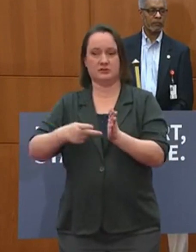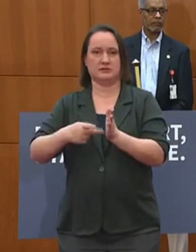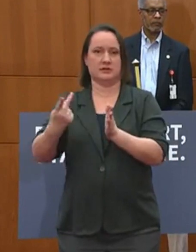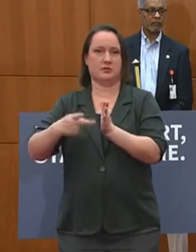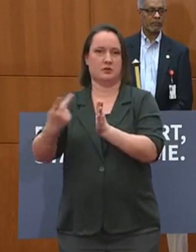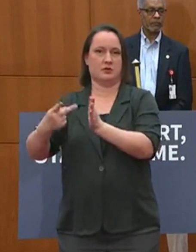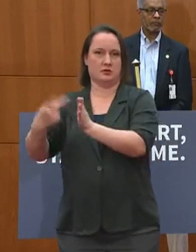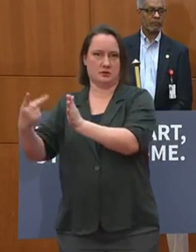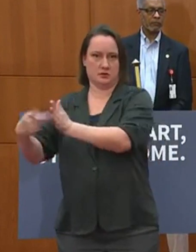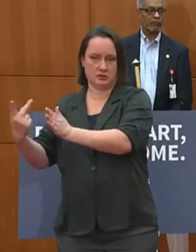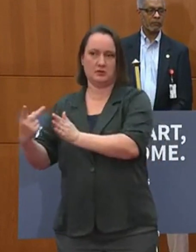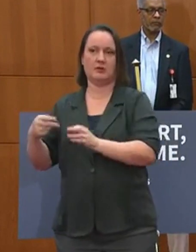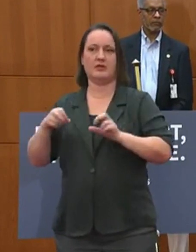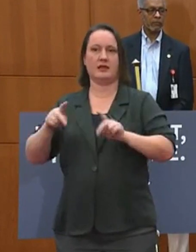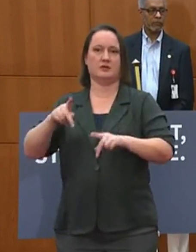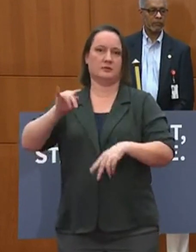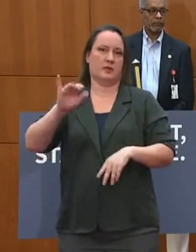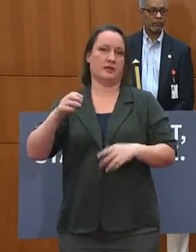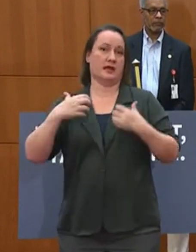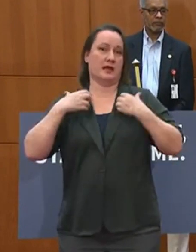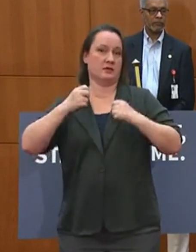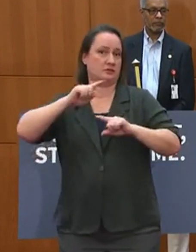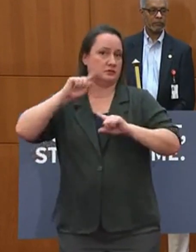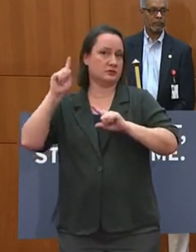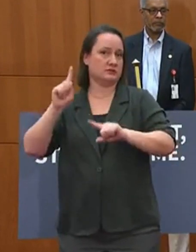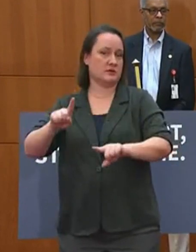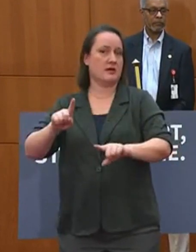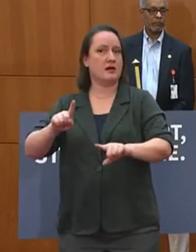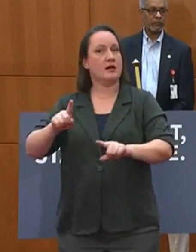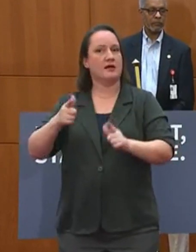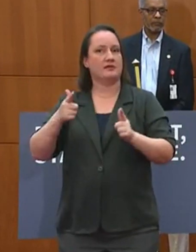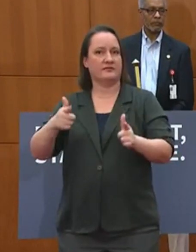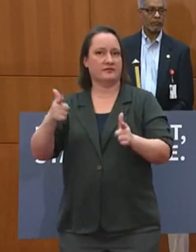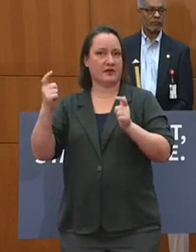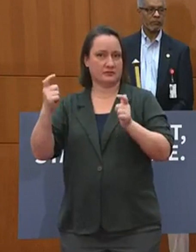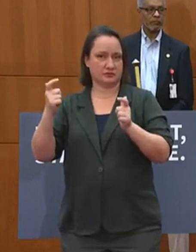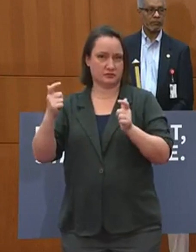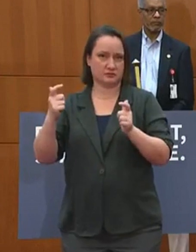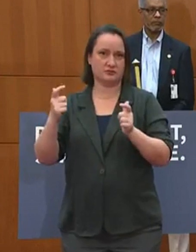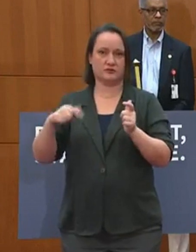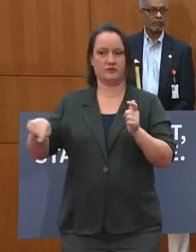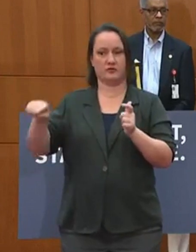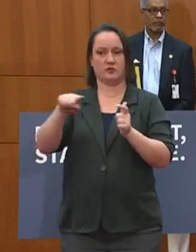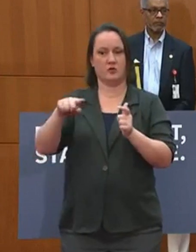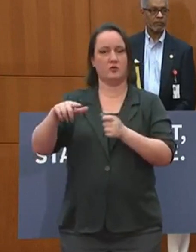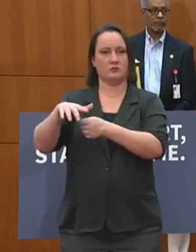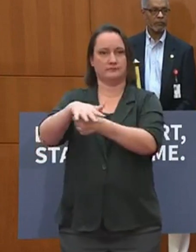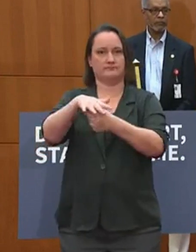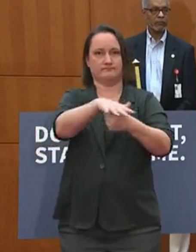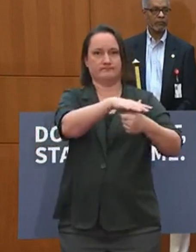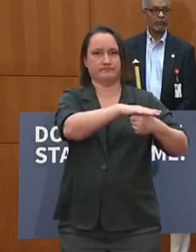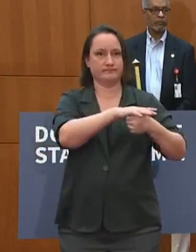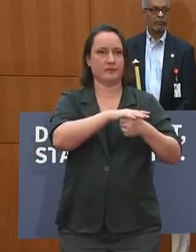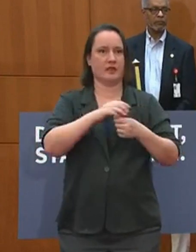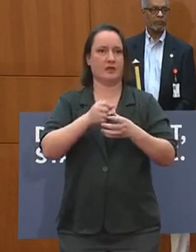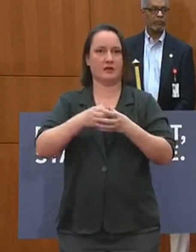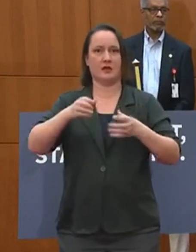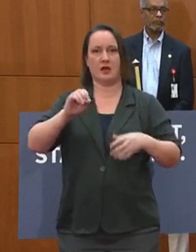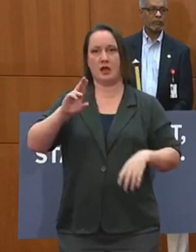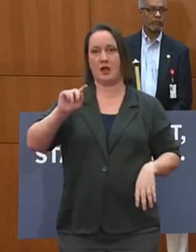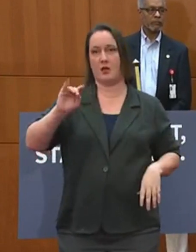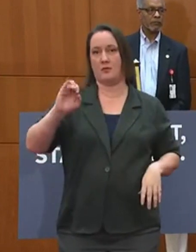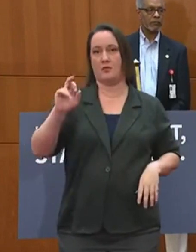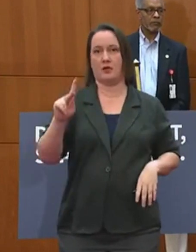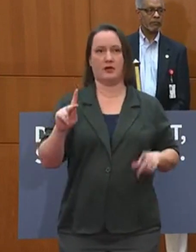in a day allows public health to respond more rapidly to those outbreak and emerging disease situations.